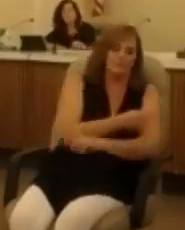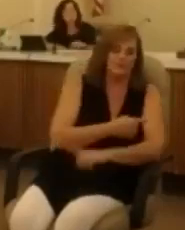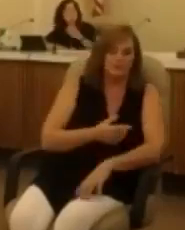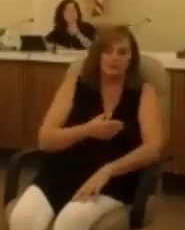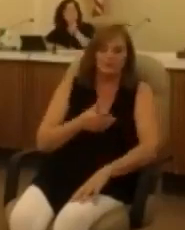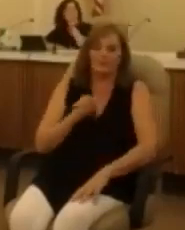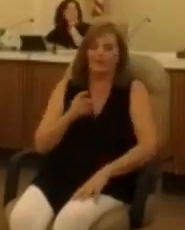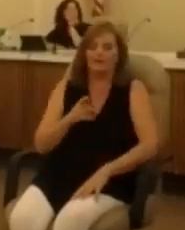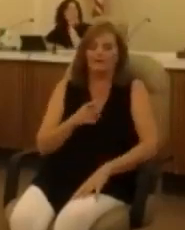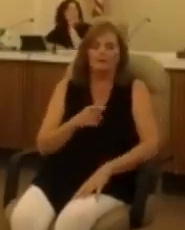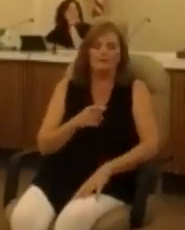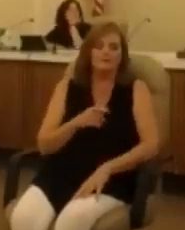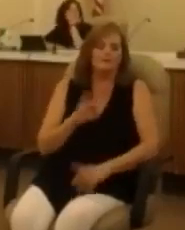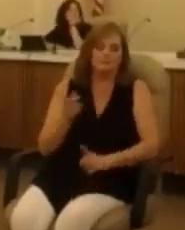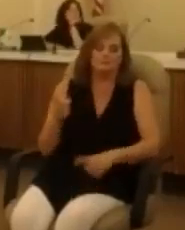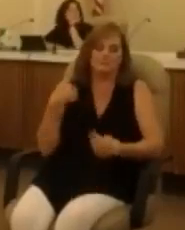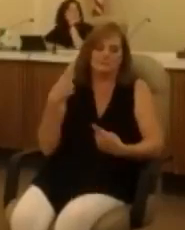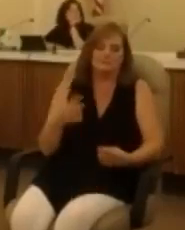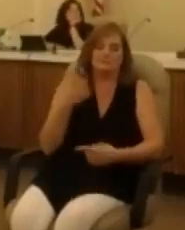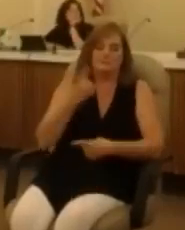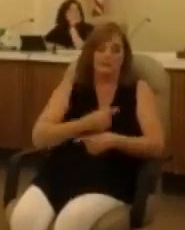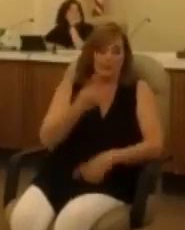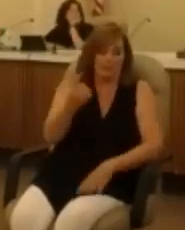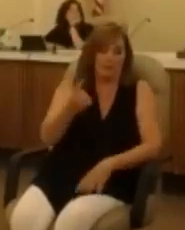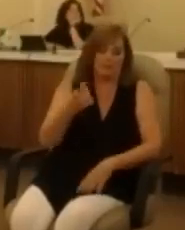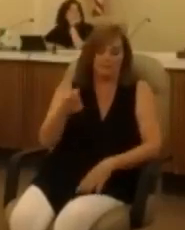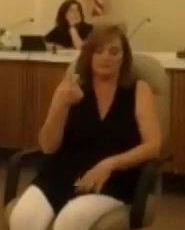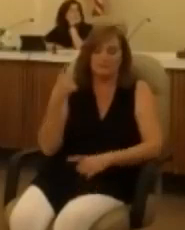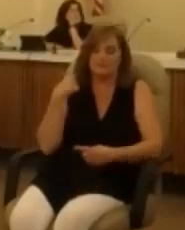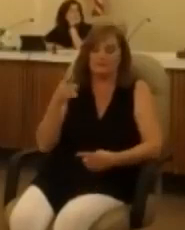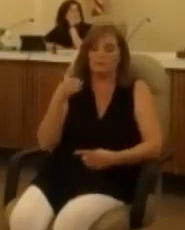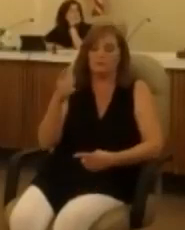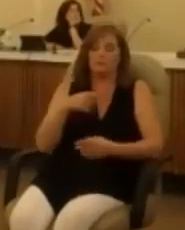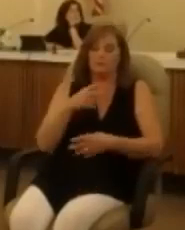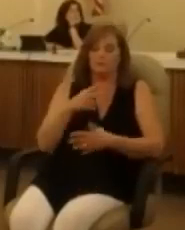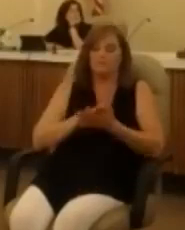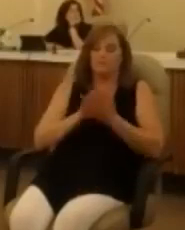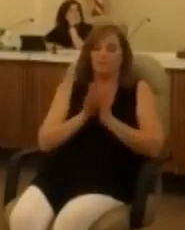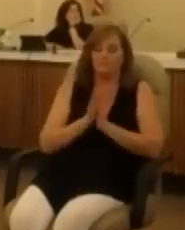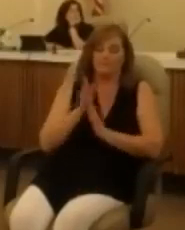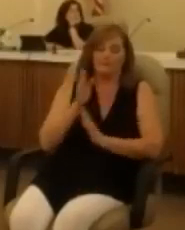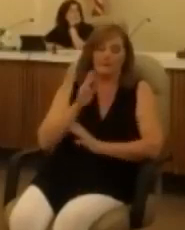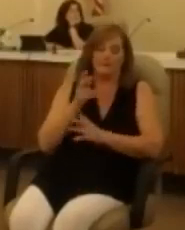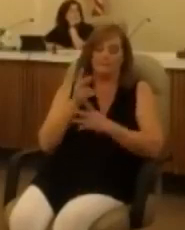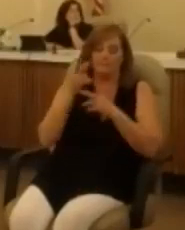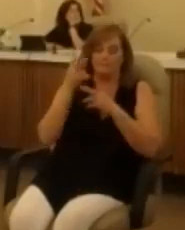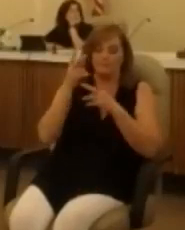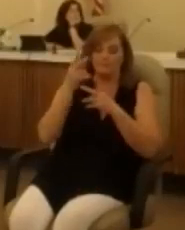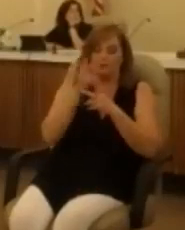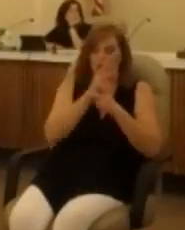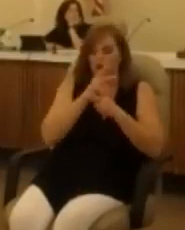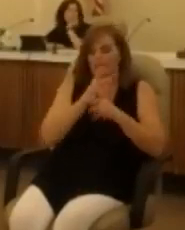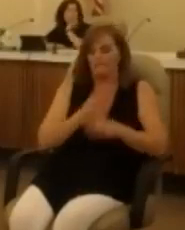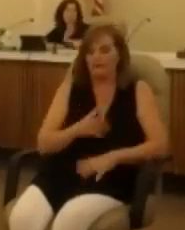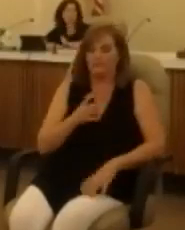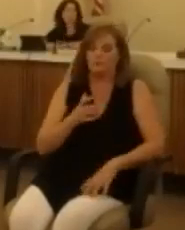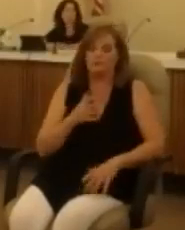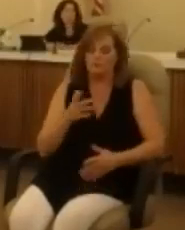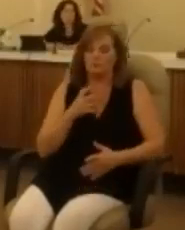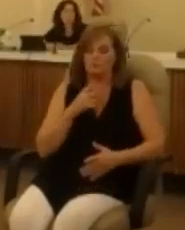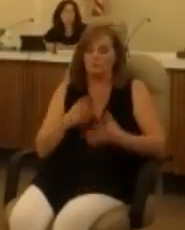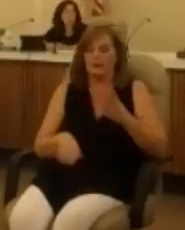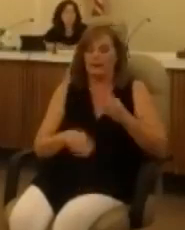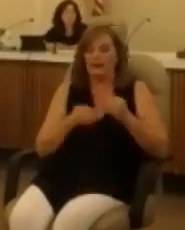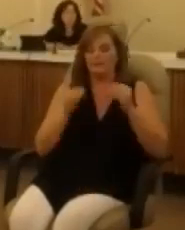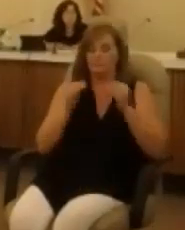but I know since day one, since you became supervisor, that was one of your big projects is to get more sidewalks.